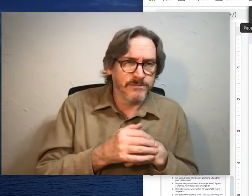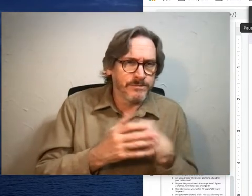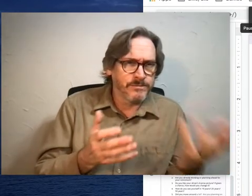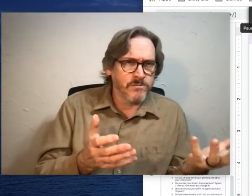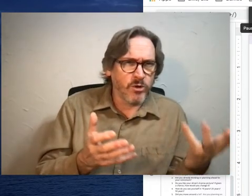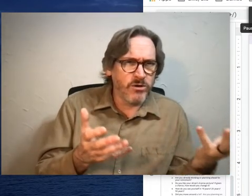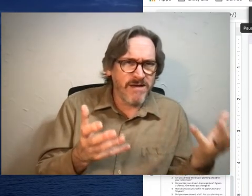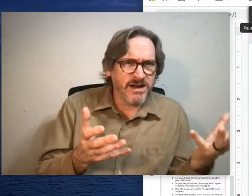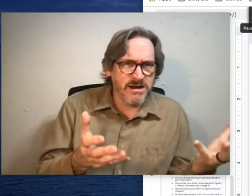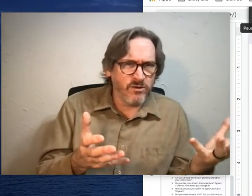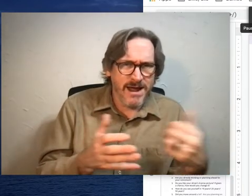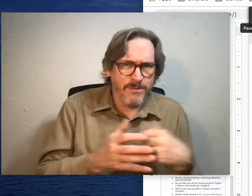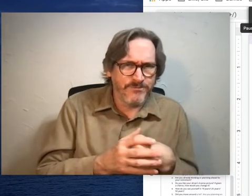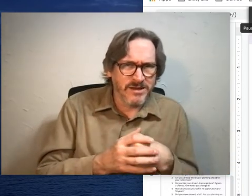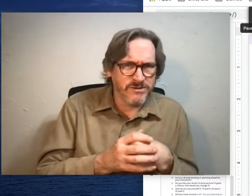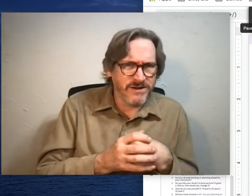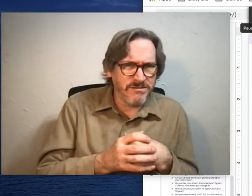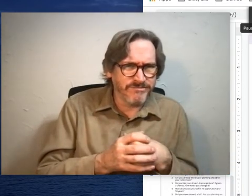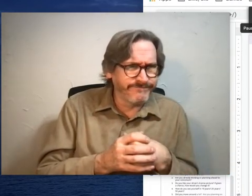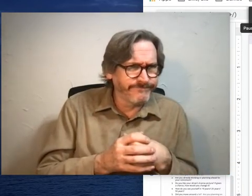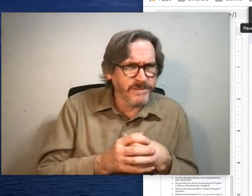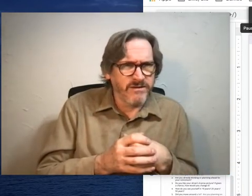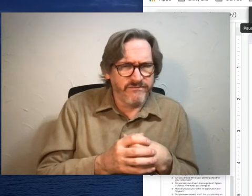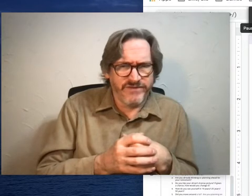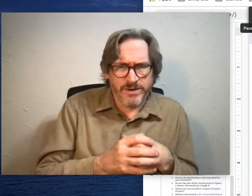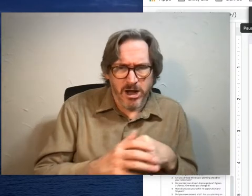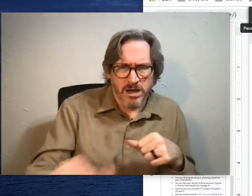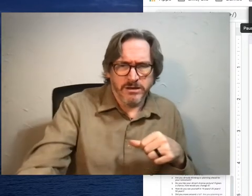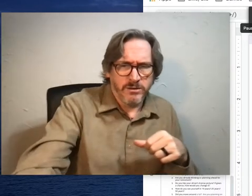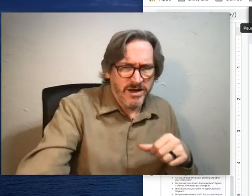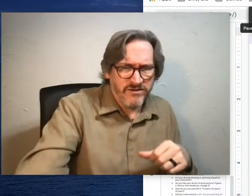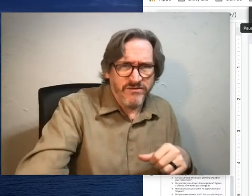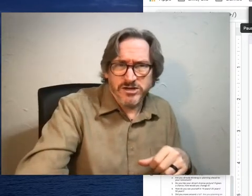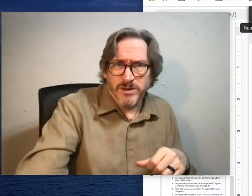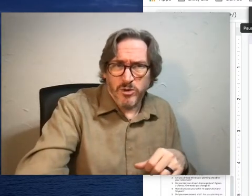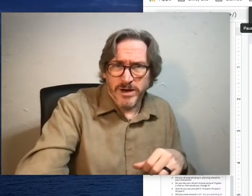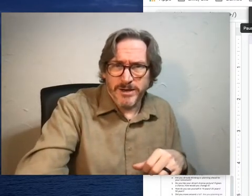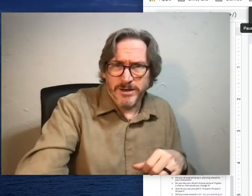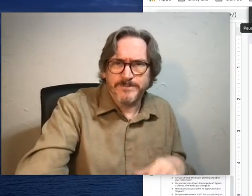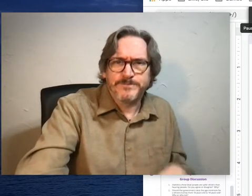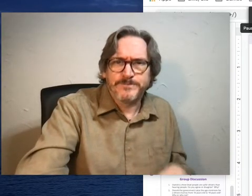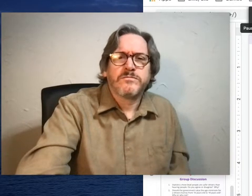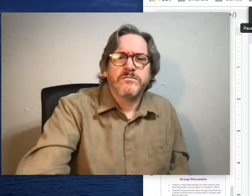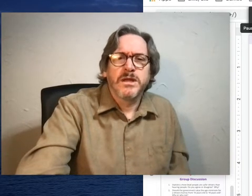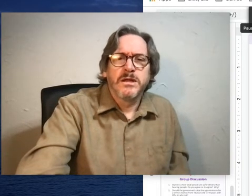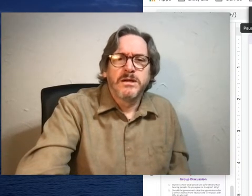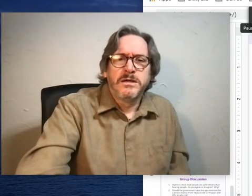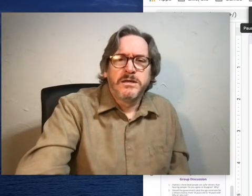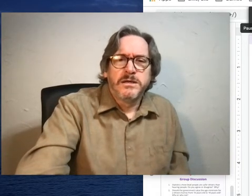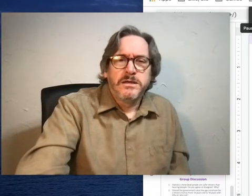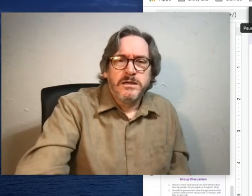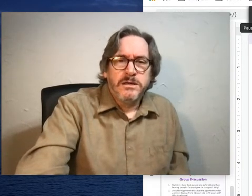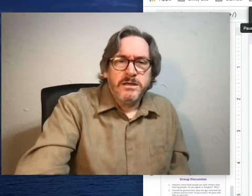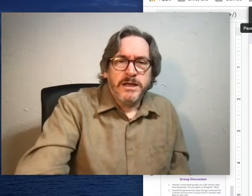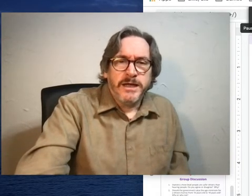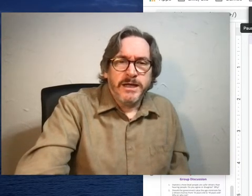license? We don't have that kind of vocab. So I find it very odd. We'd have to fingerspell quite a bit.